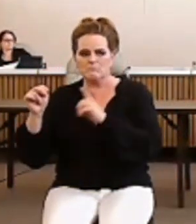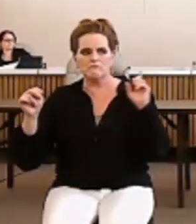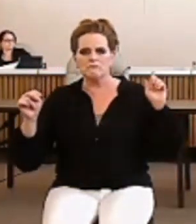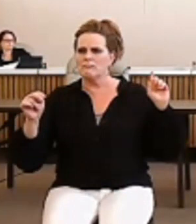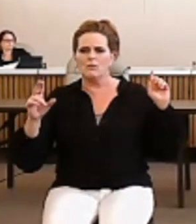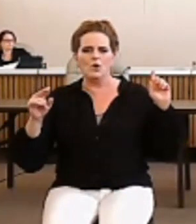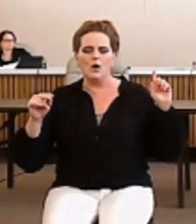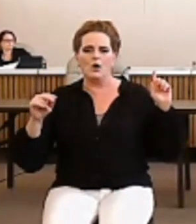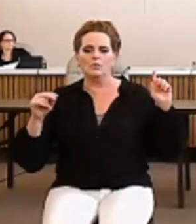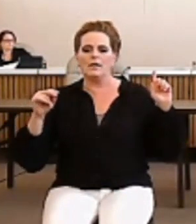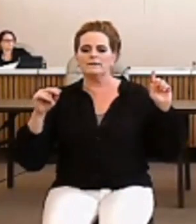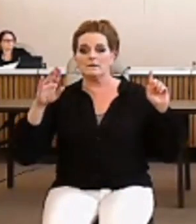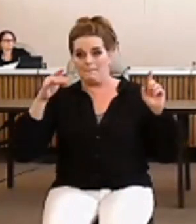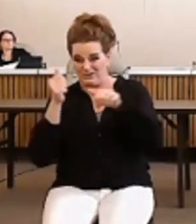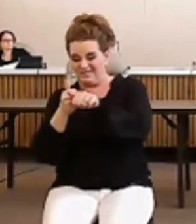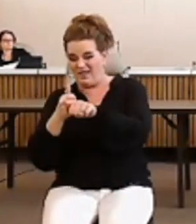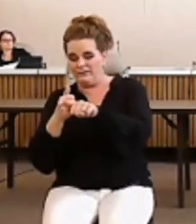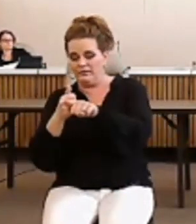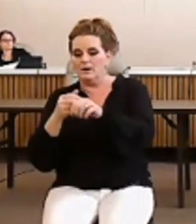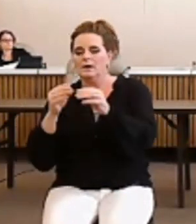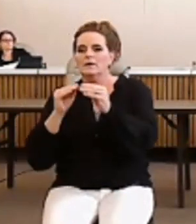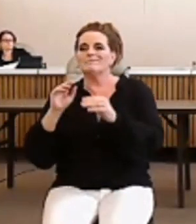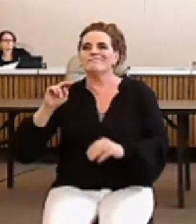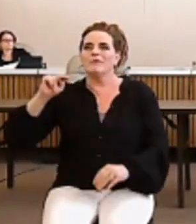north. Further north, so I'm still not getting it.